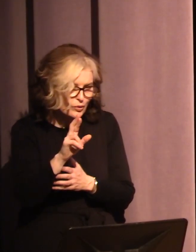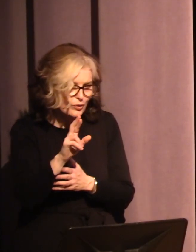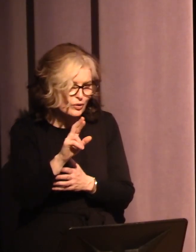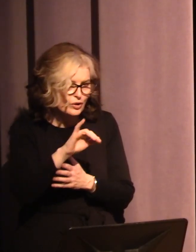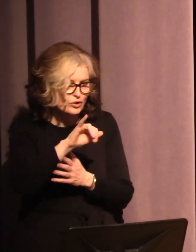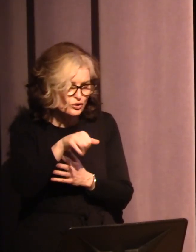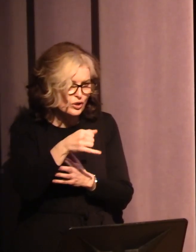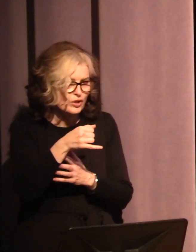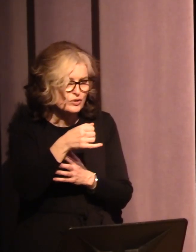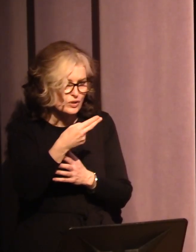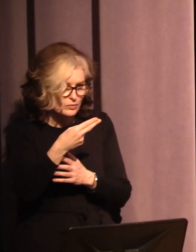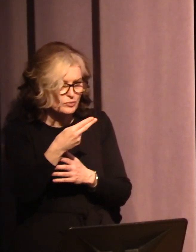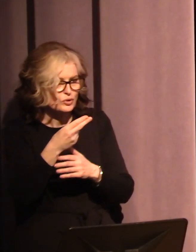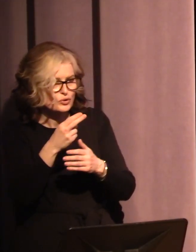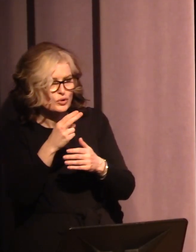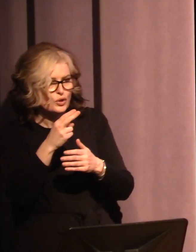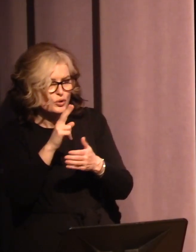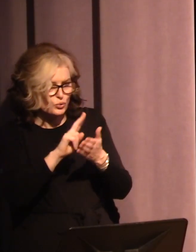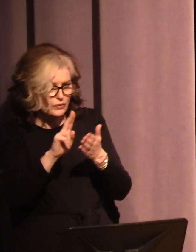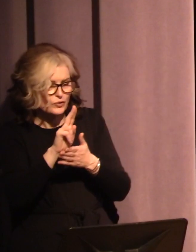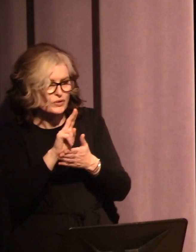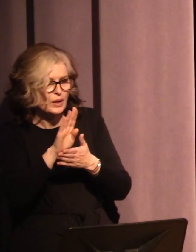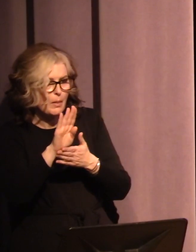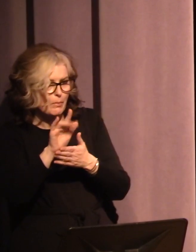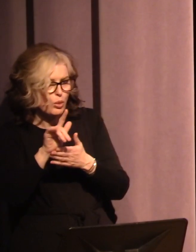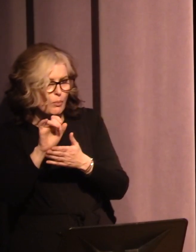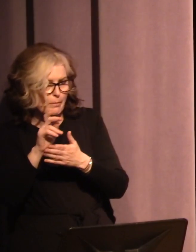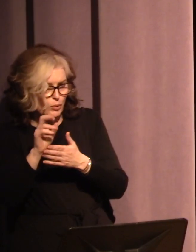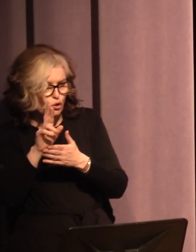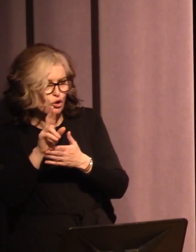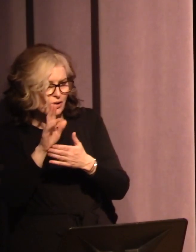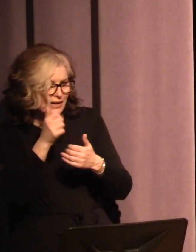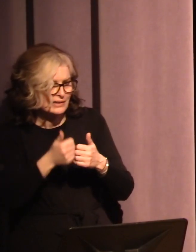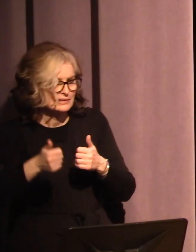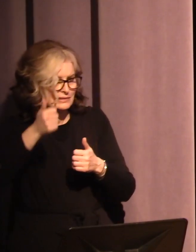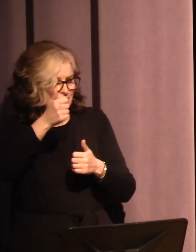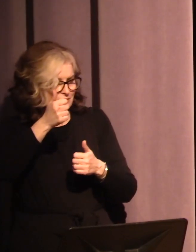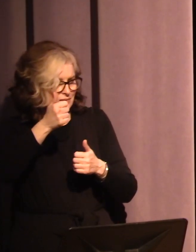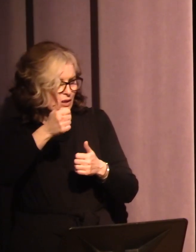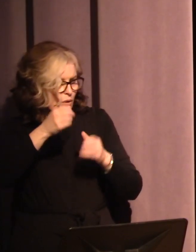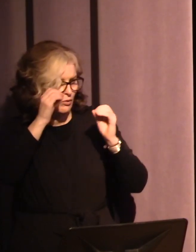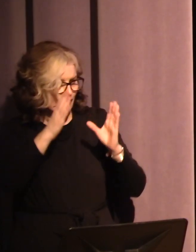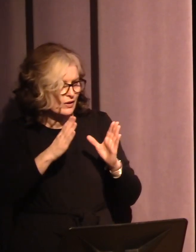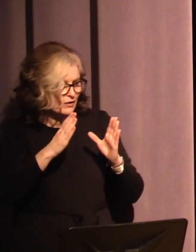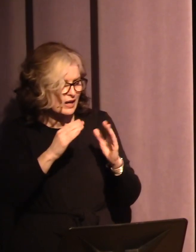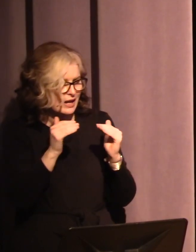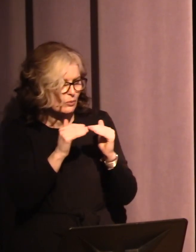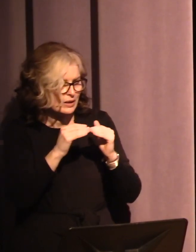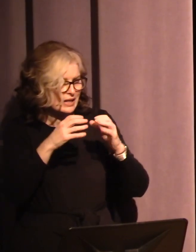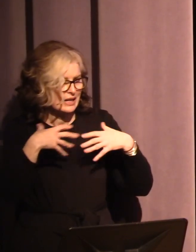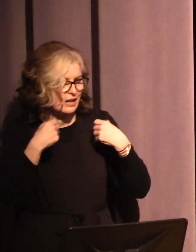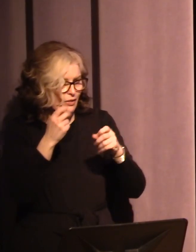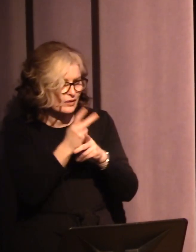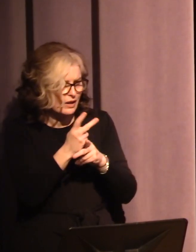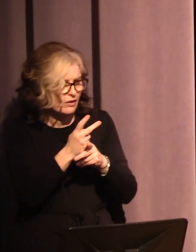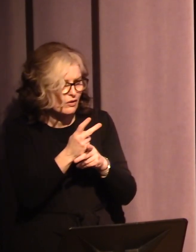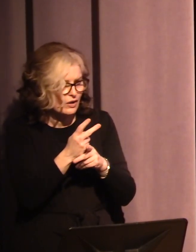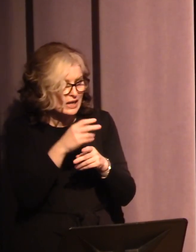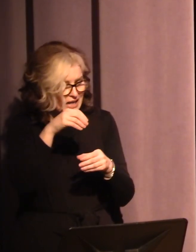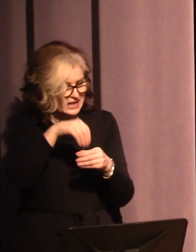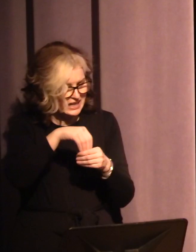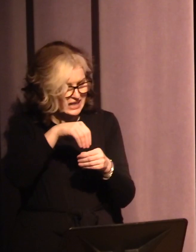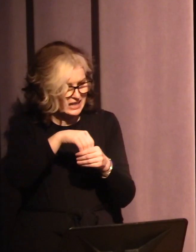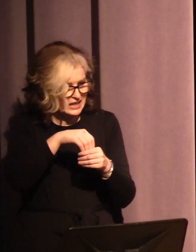Johns Hopkins Bloomberg Distinguished Professor of Equity in Health and Healthcare, and a general internal